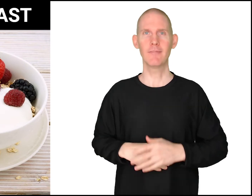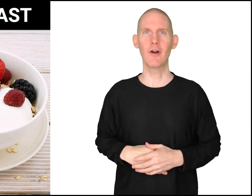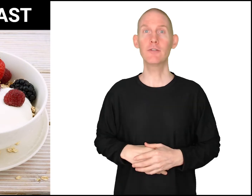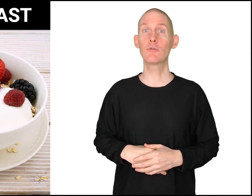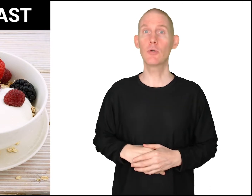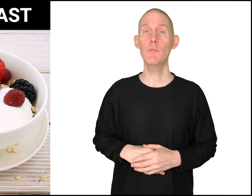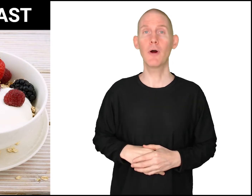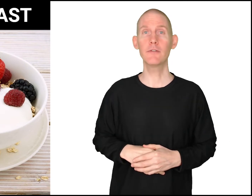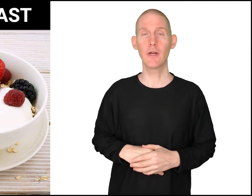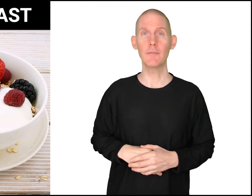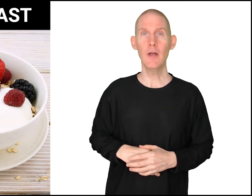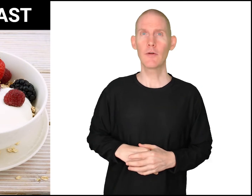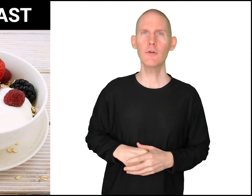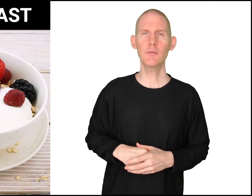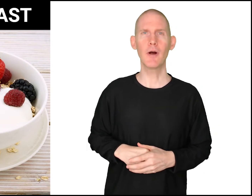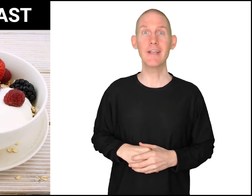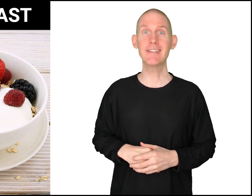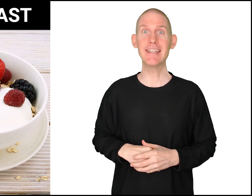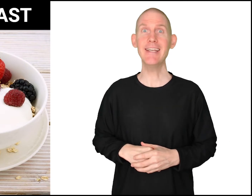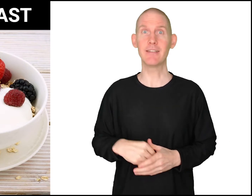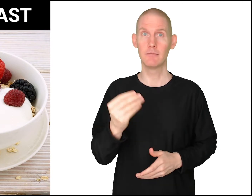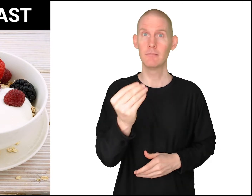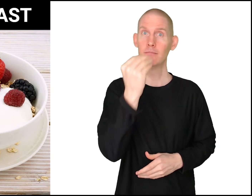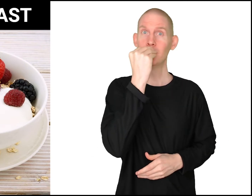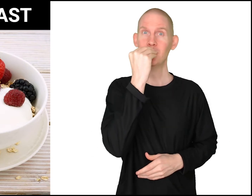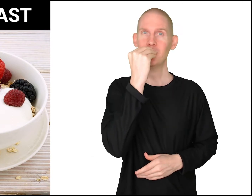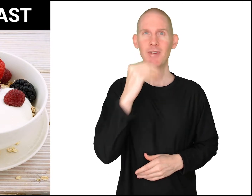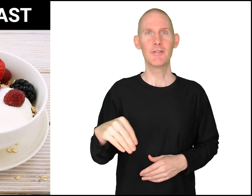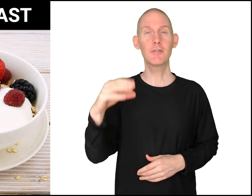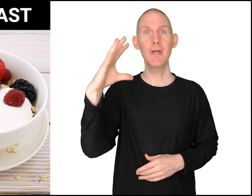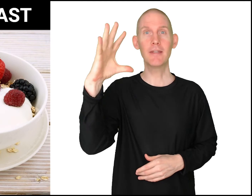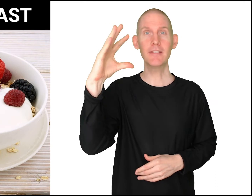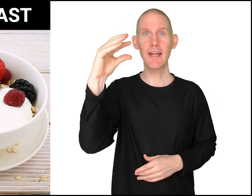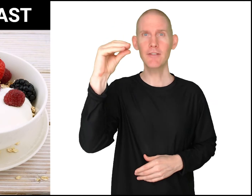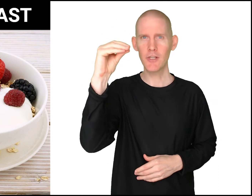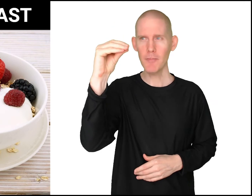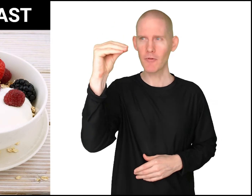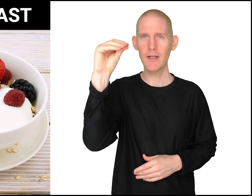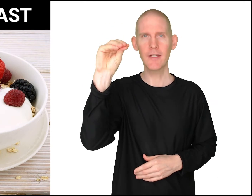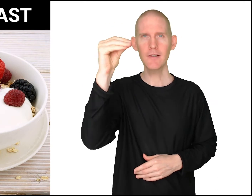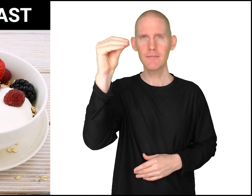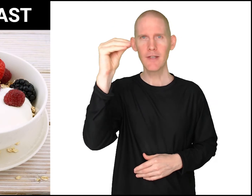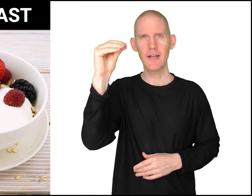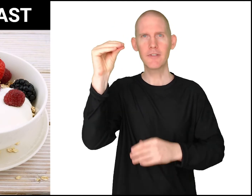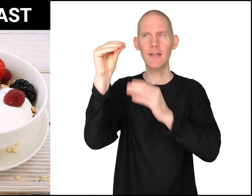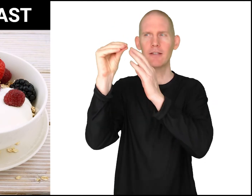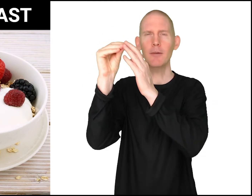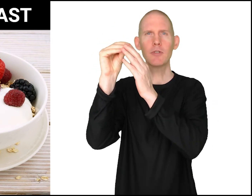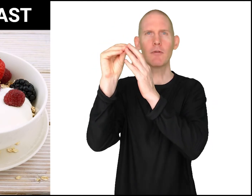right, so 2-part sign. The first part is eat. Just make this hand shape right here. Now take the tips of the